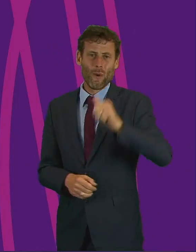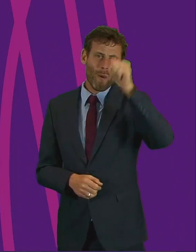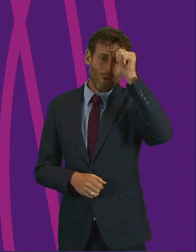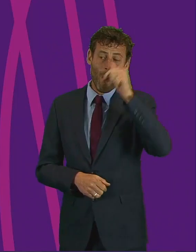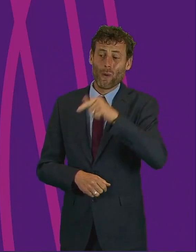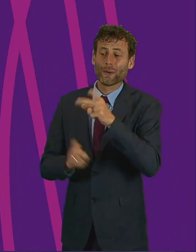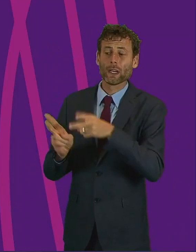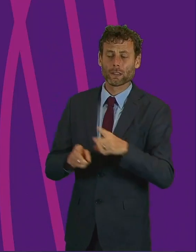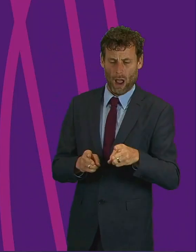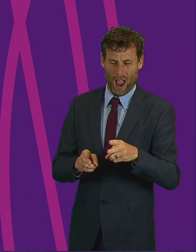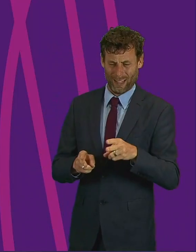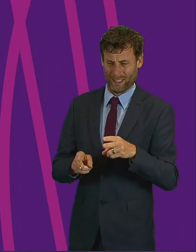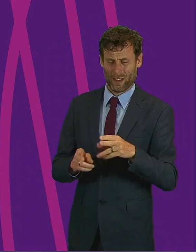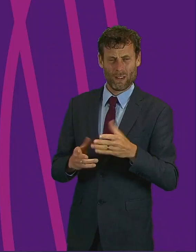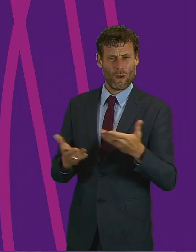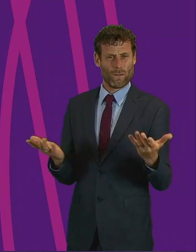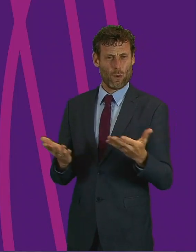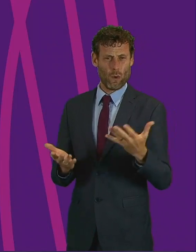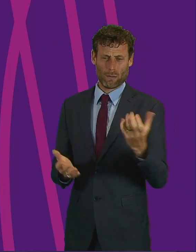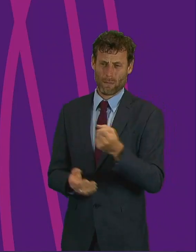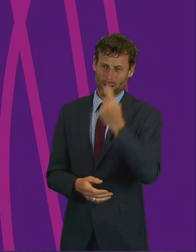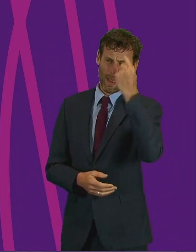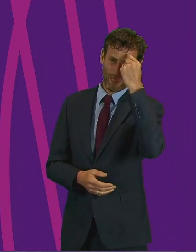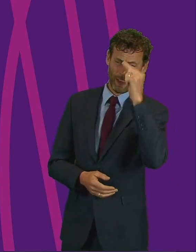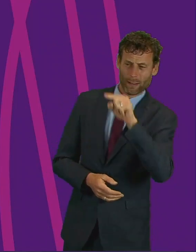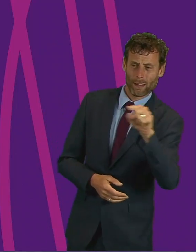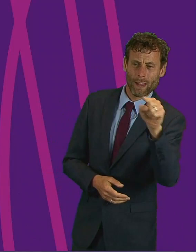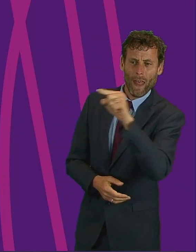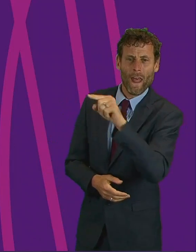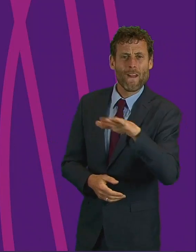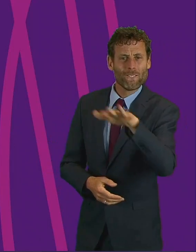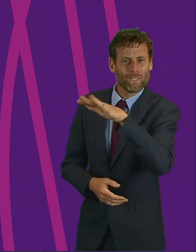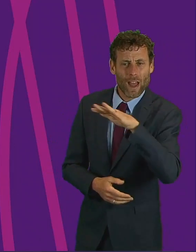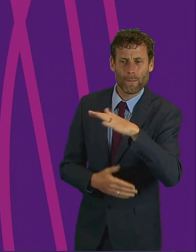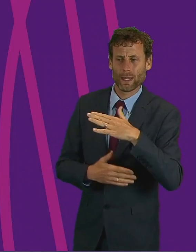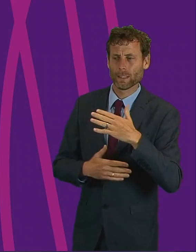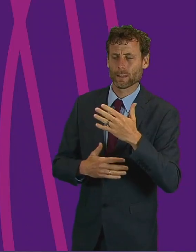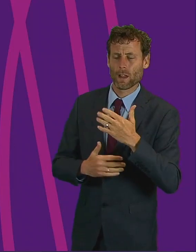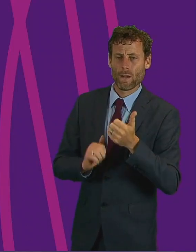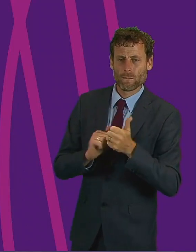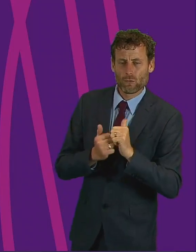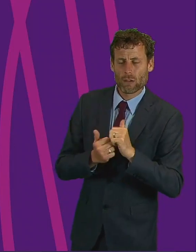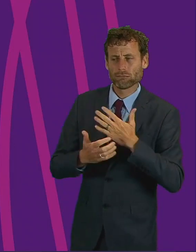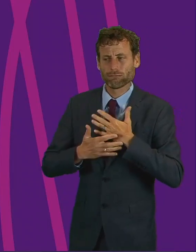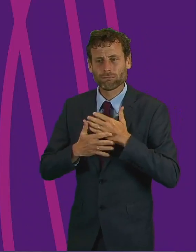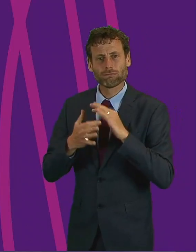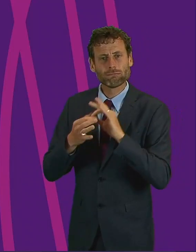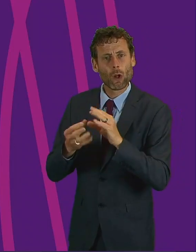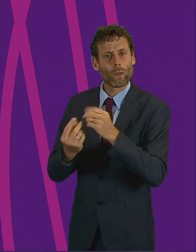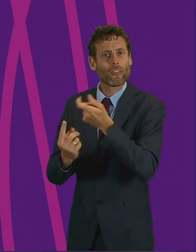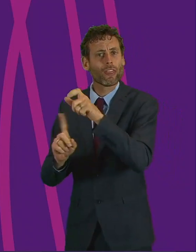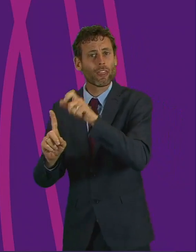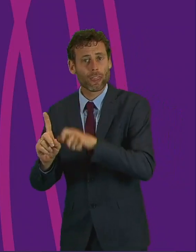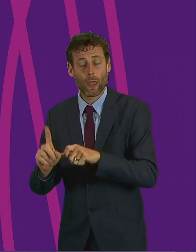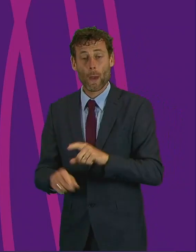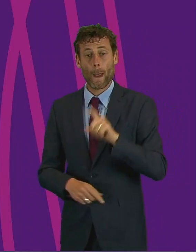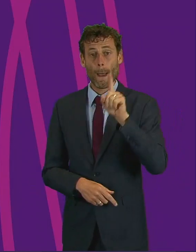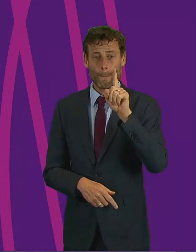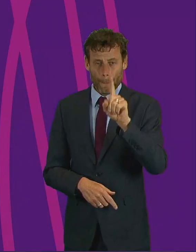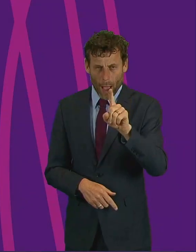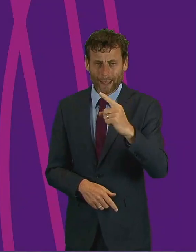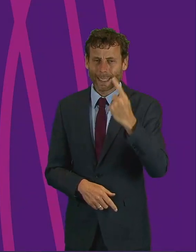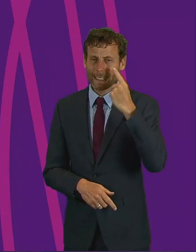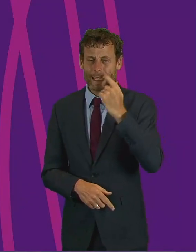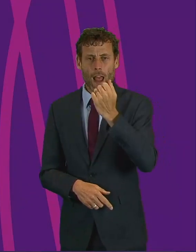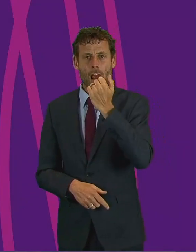thoughts and sympathies are with all of them. However, these numbers do provide further grounds for optimism. The weekly number of COVID-19